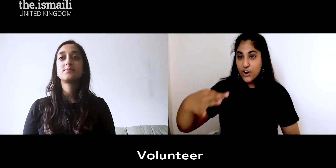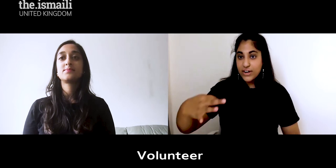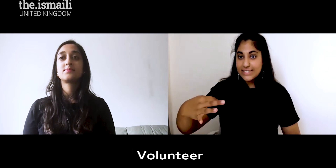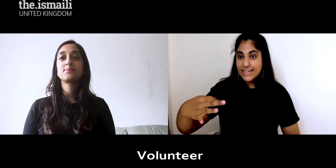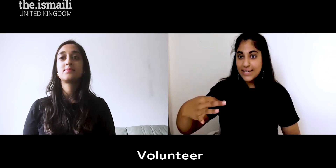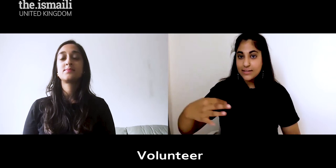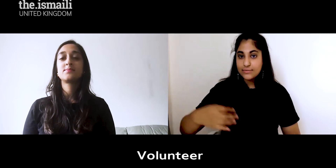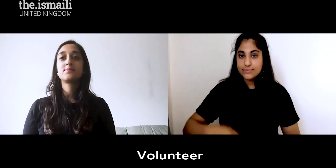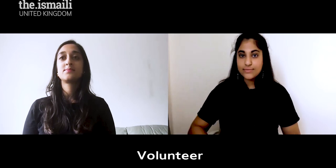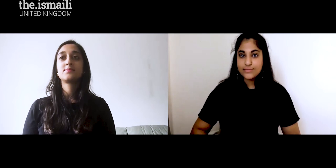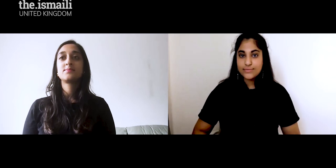Volunteer.